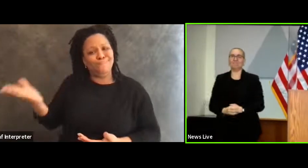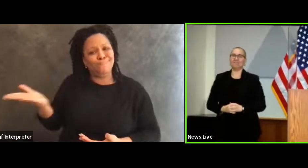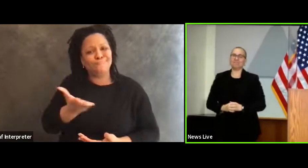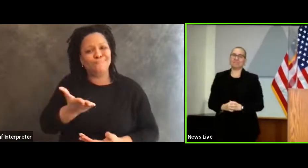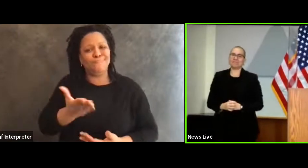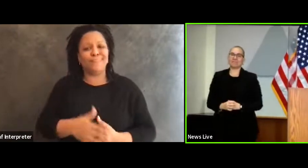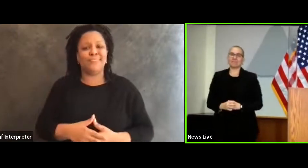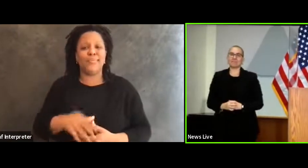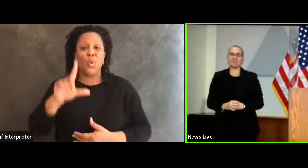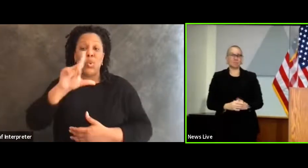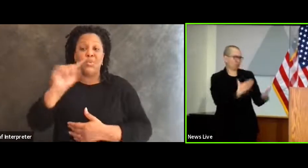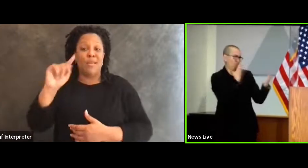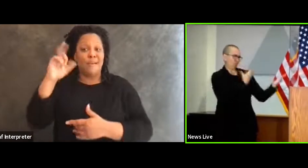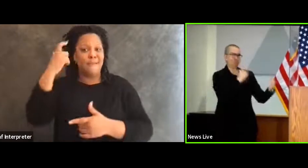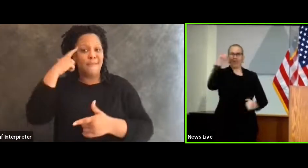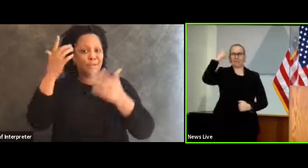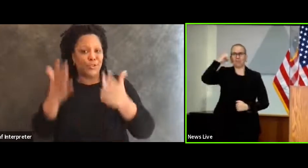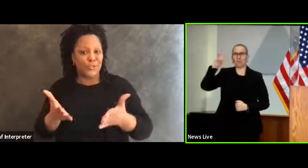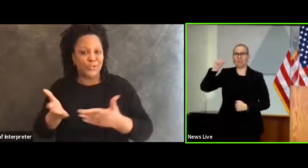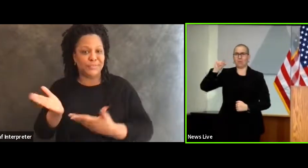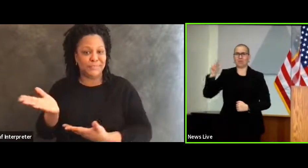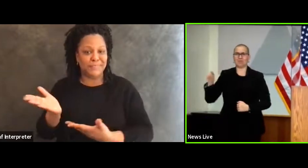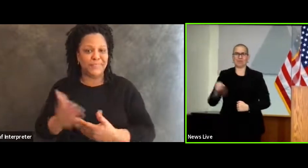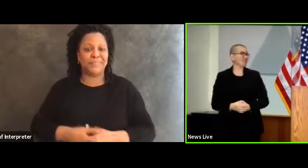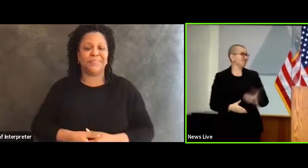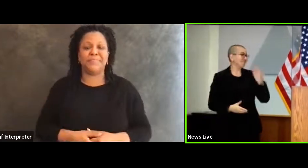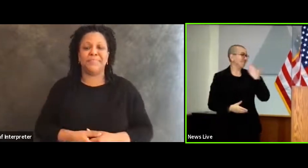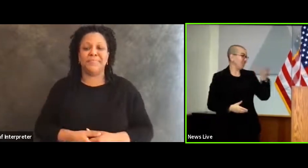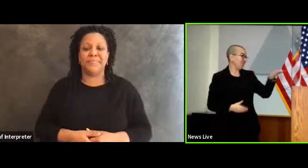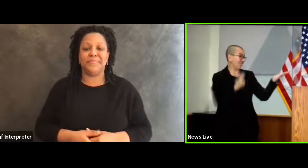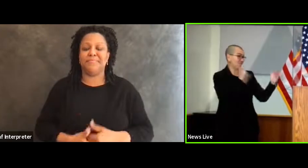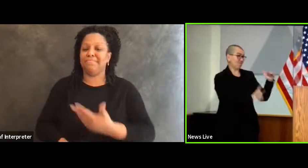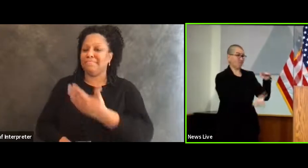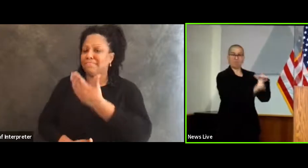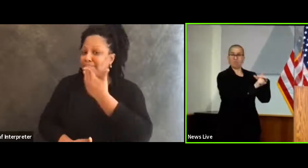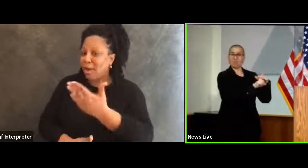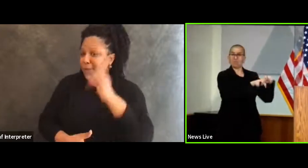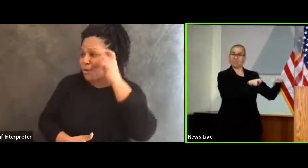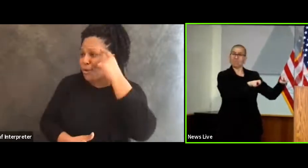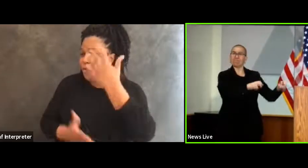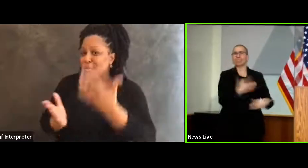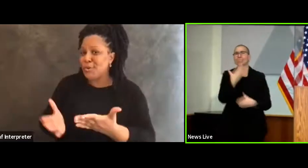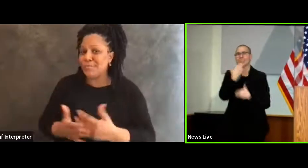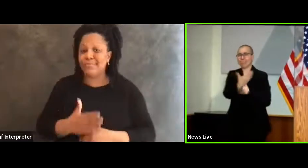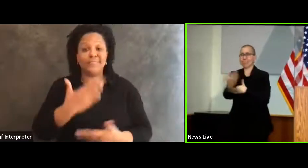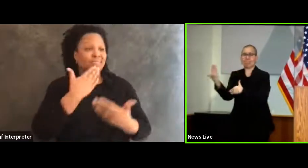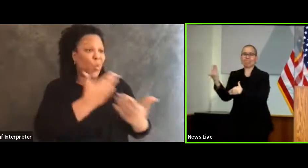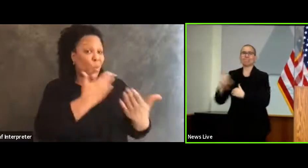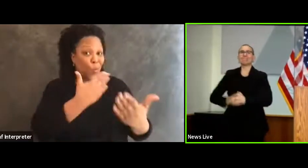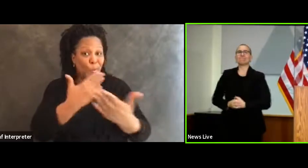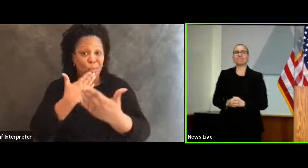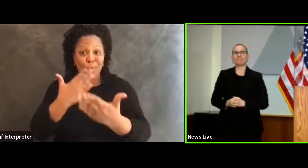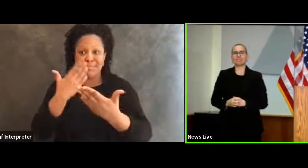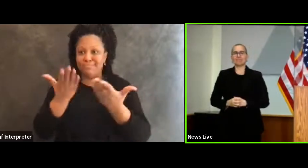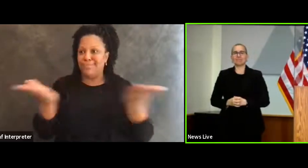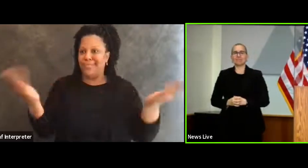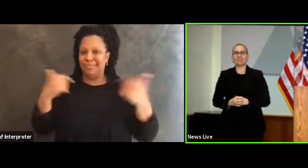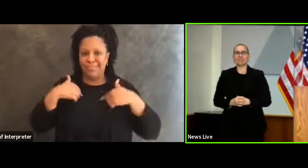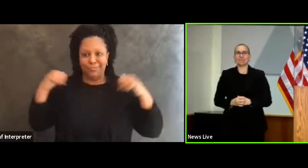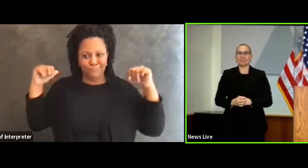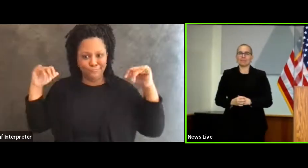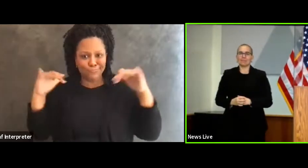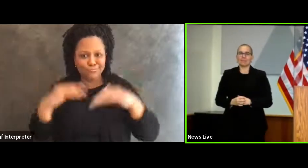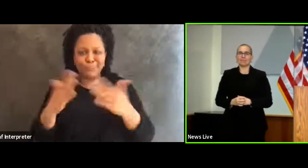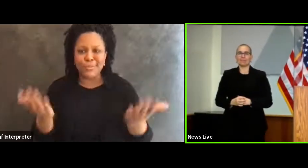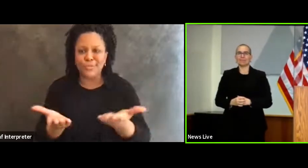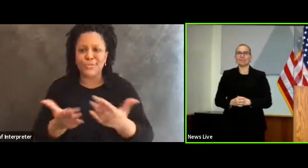Thank you, Governor, and thank you everyone for being here this morning. I started off